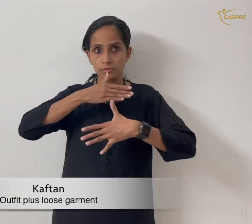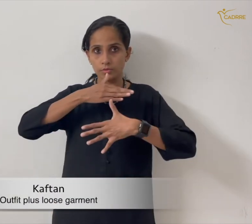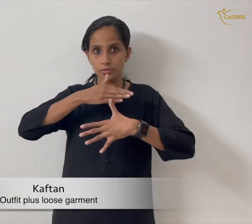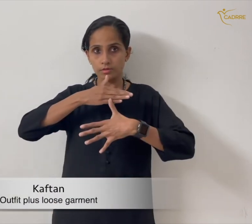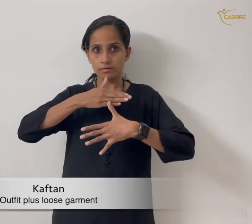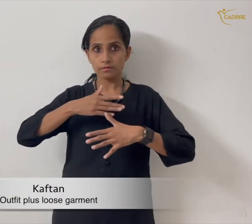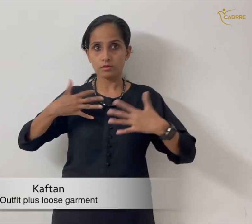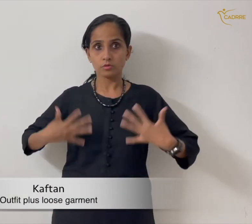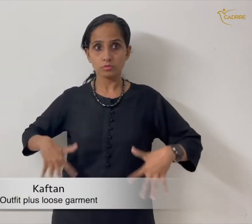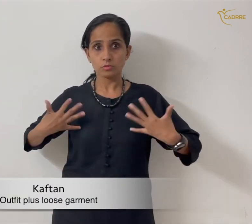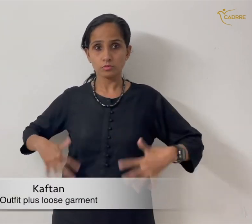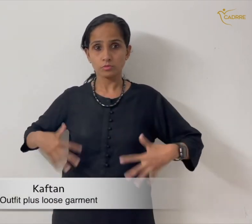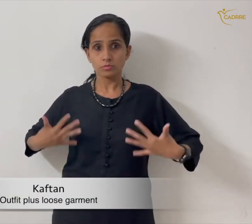Kaftan.